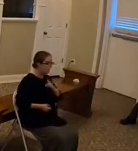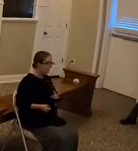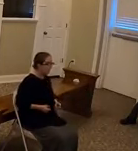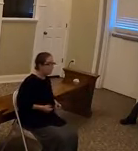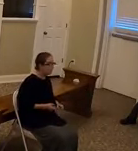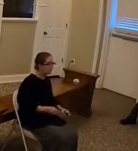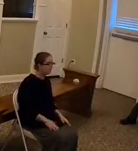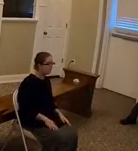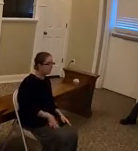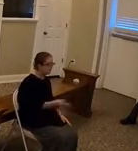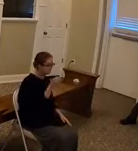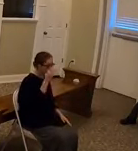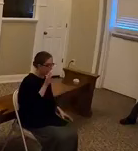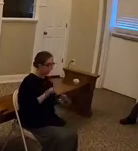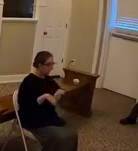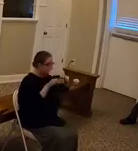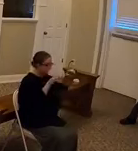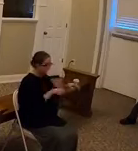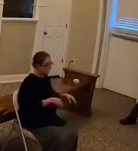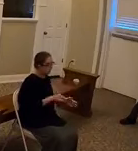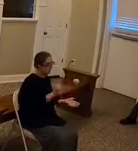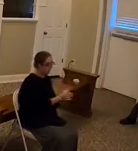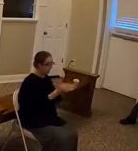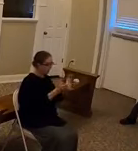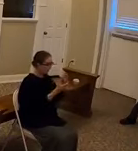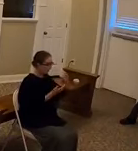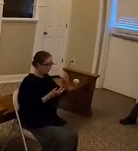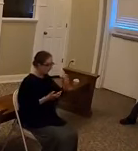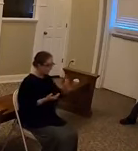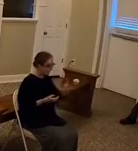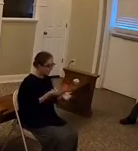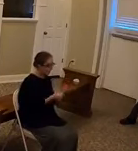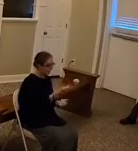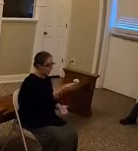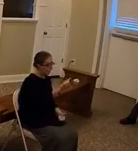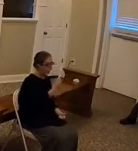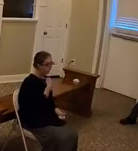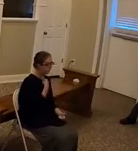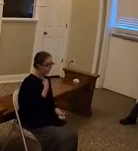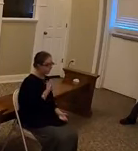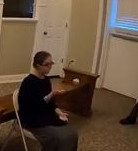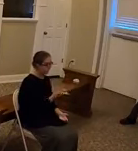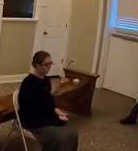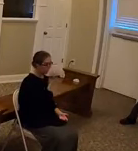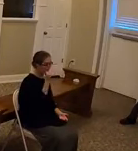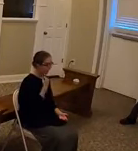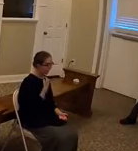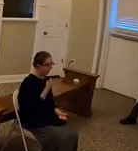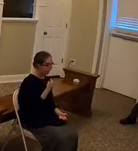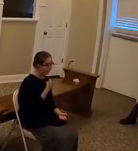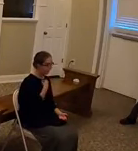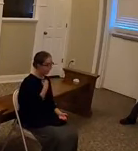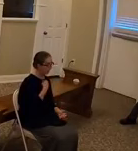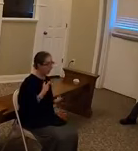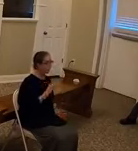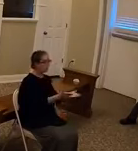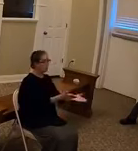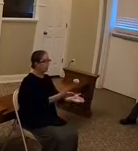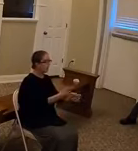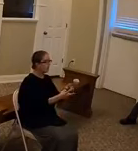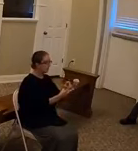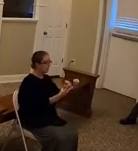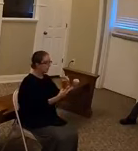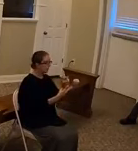Lords. Hallelujah. You know what he was doing with that blood? He was purchasing me. Oh, come on. He was giving me